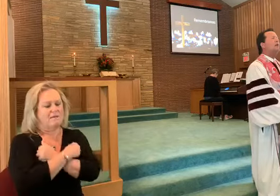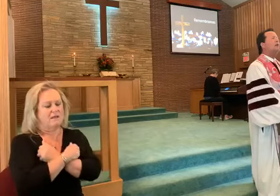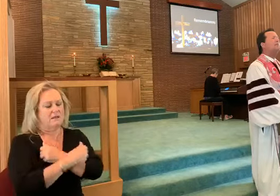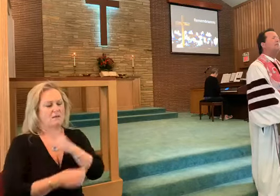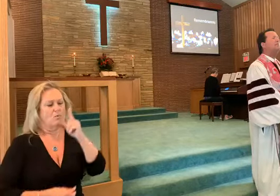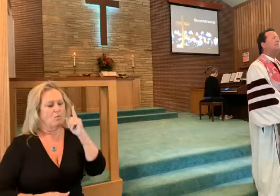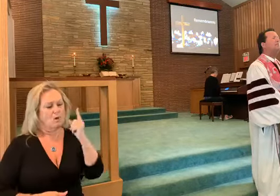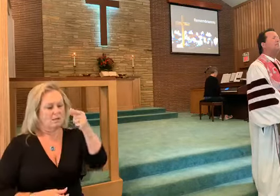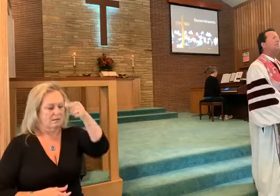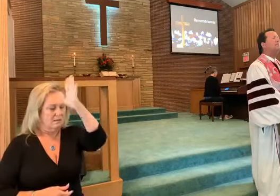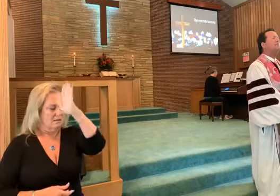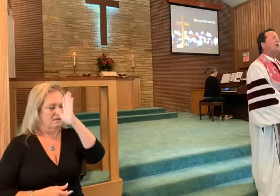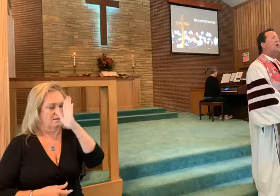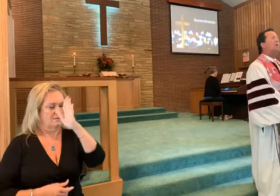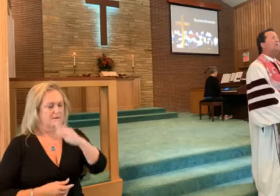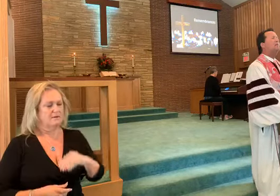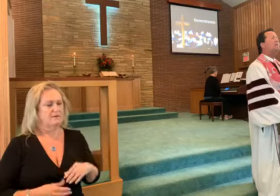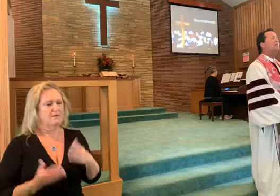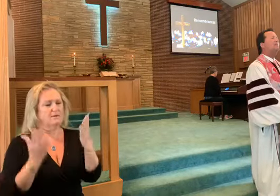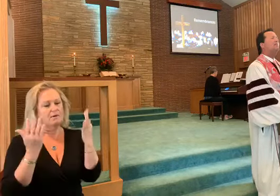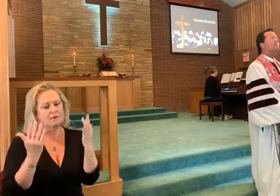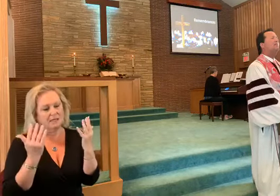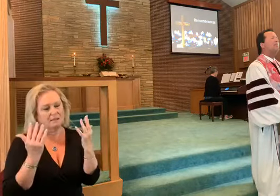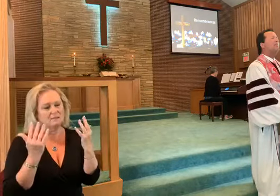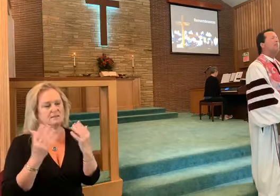one God awaits.